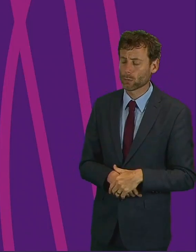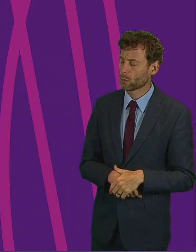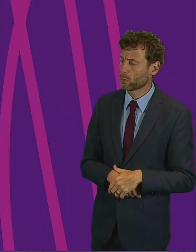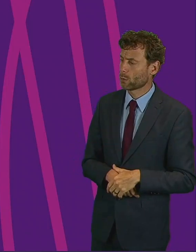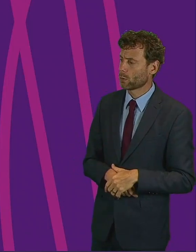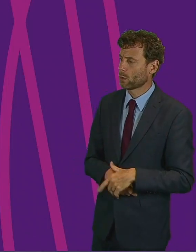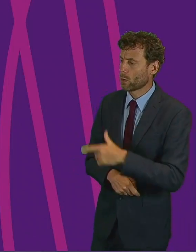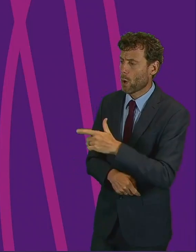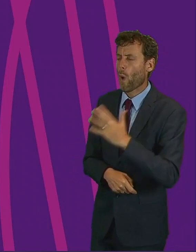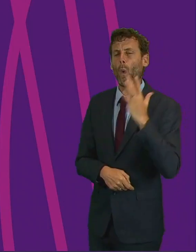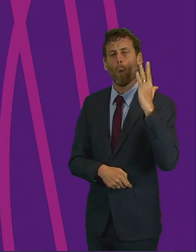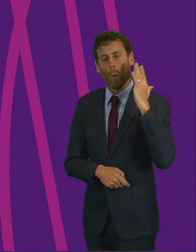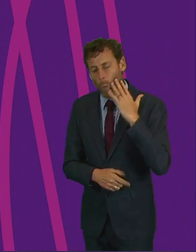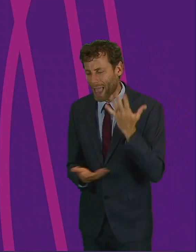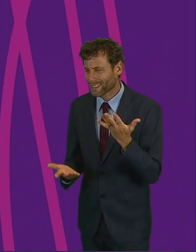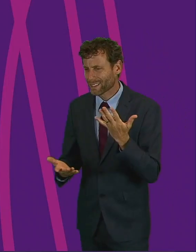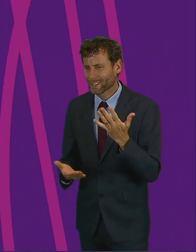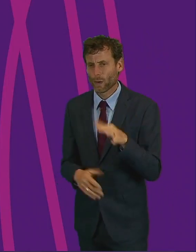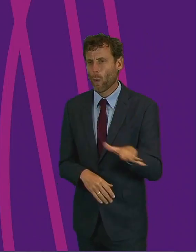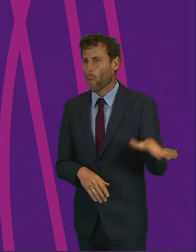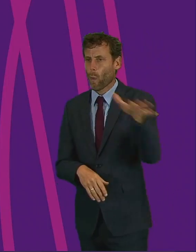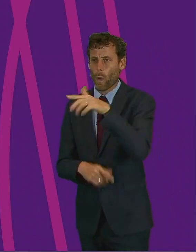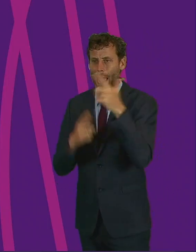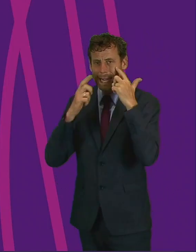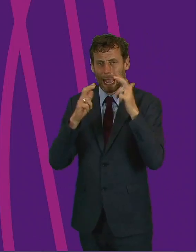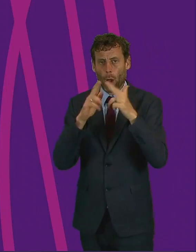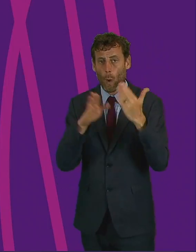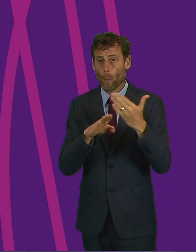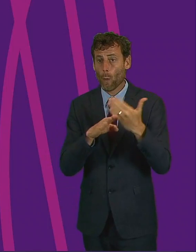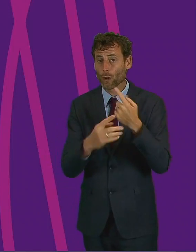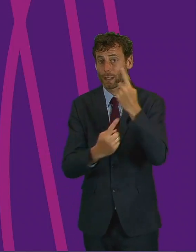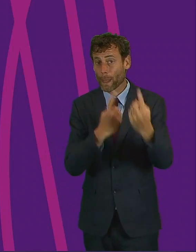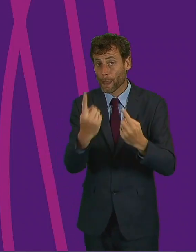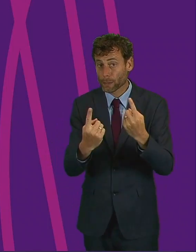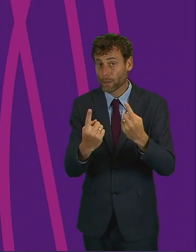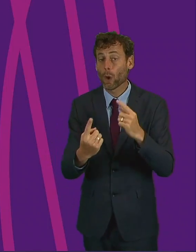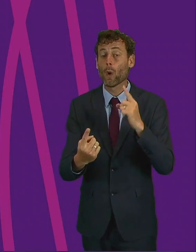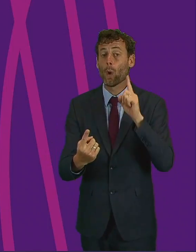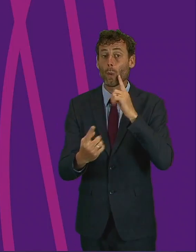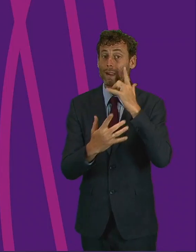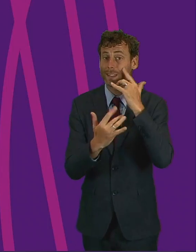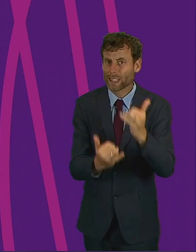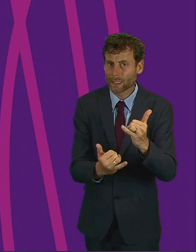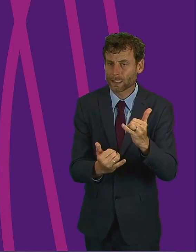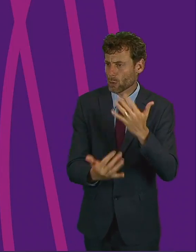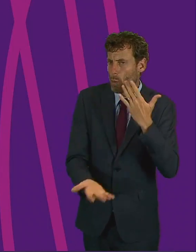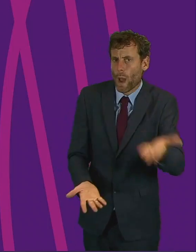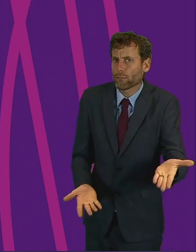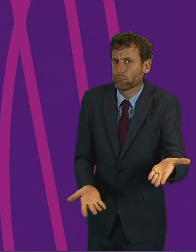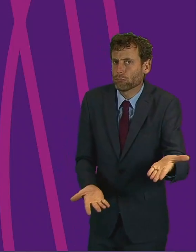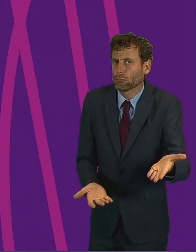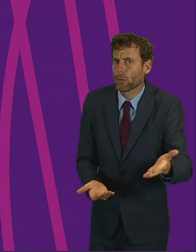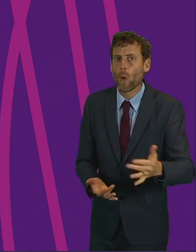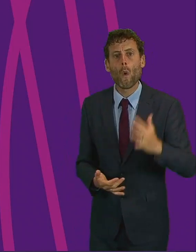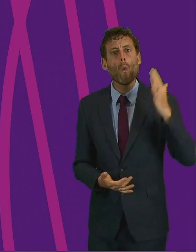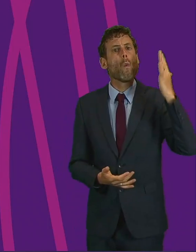will all those care home workers who want to be tested be tested? And when will we finally see the promise of